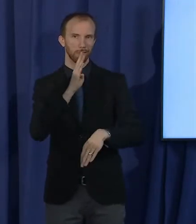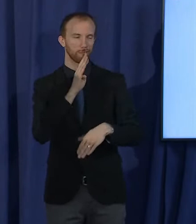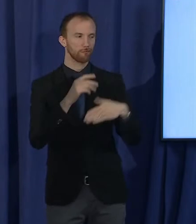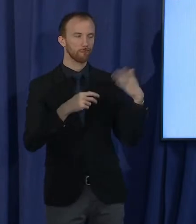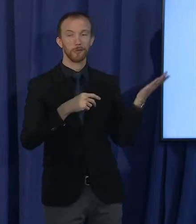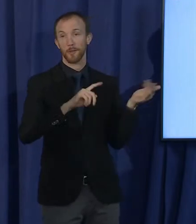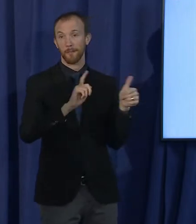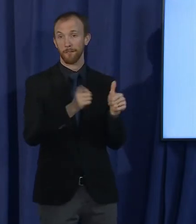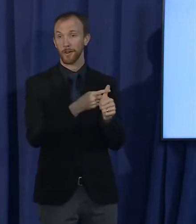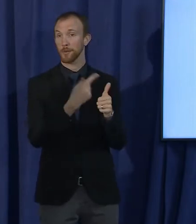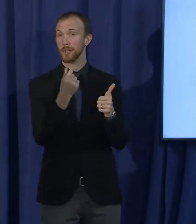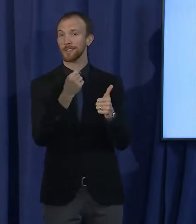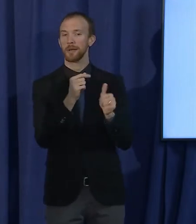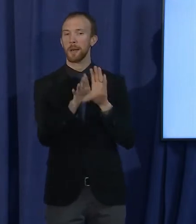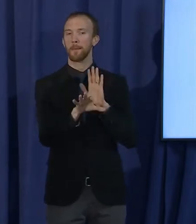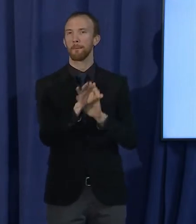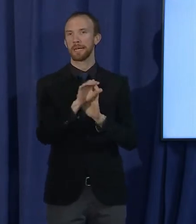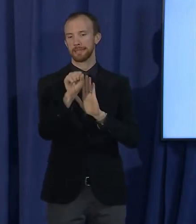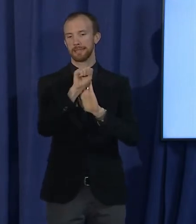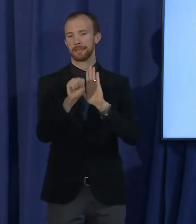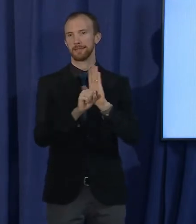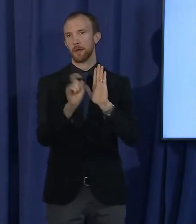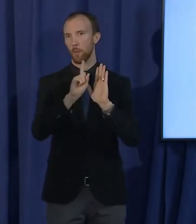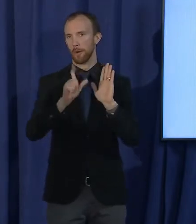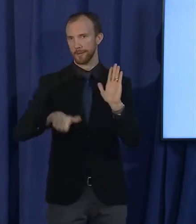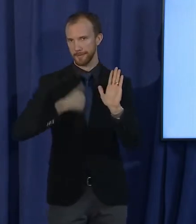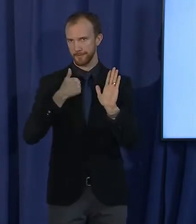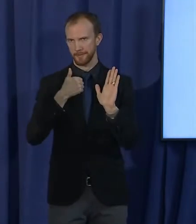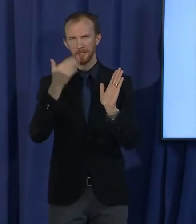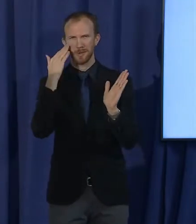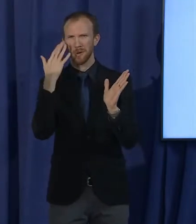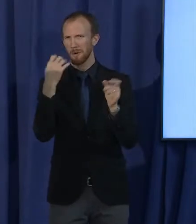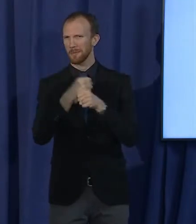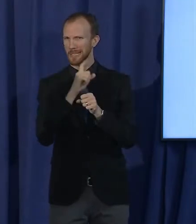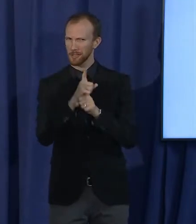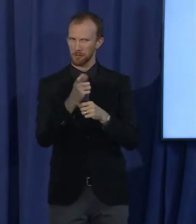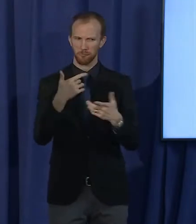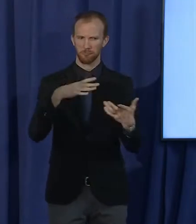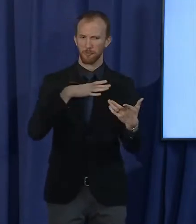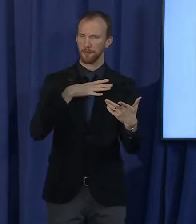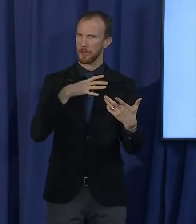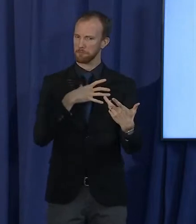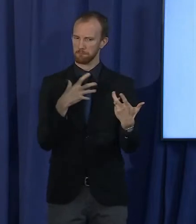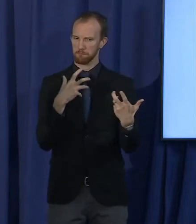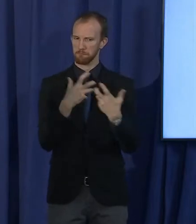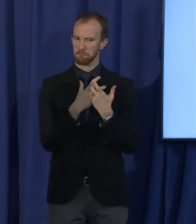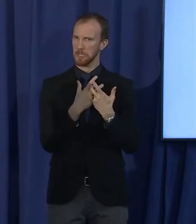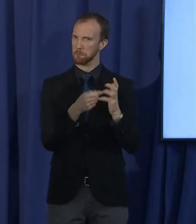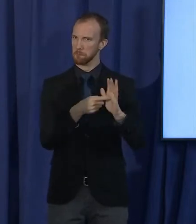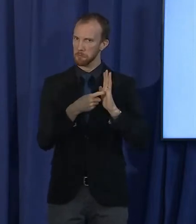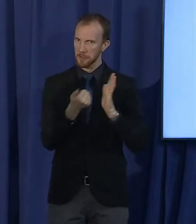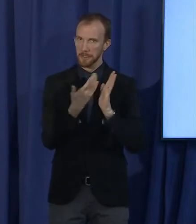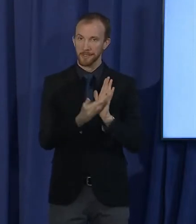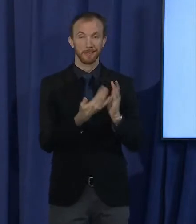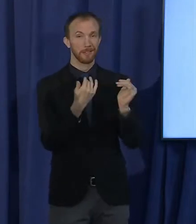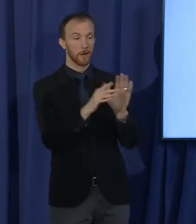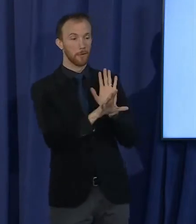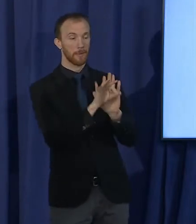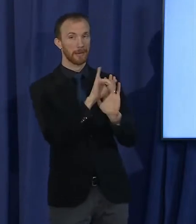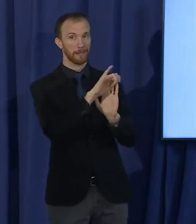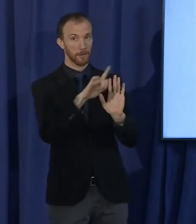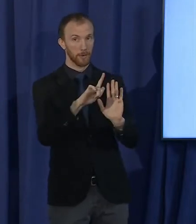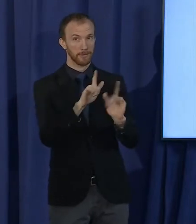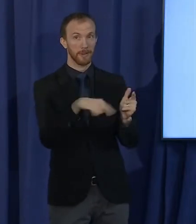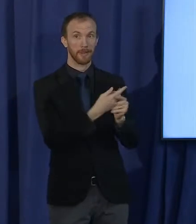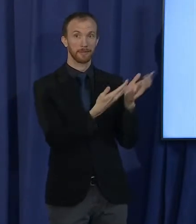is the first step is to select your state. So we want to make sure that the eligibility requirements are based on your state. In this case, the person selects Illinois.